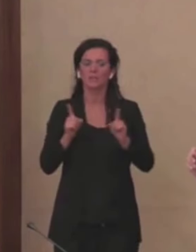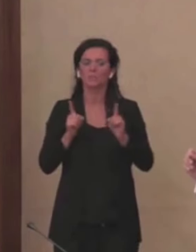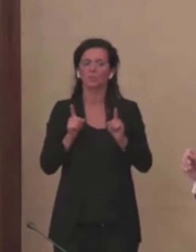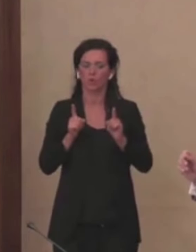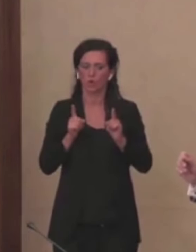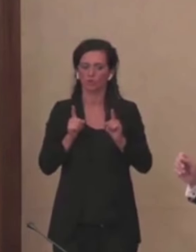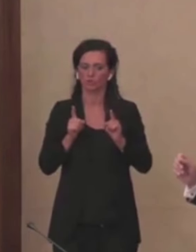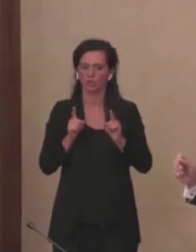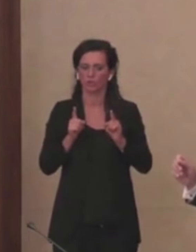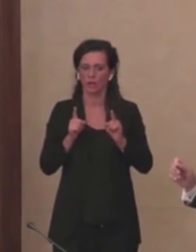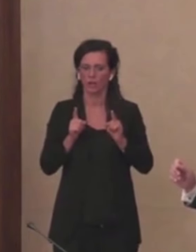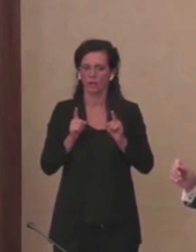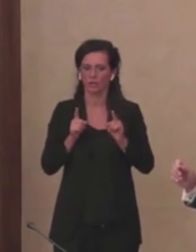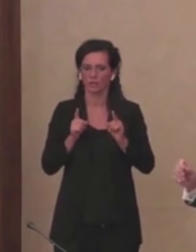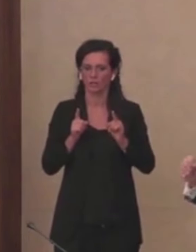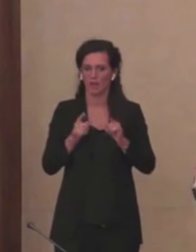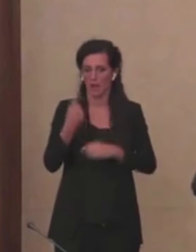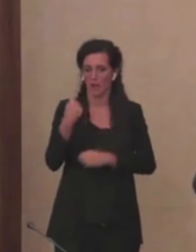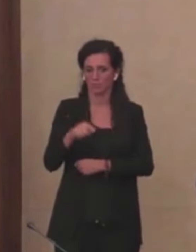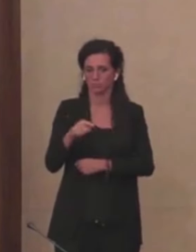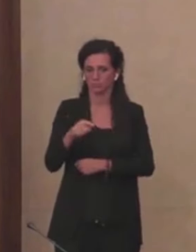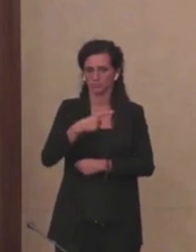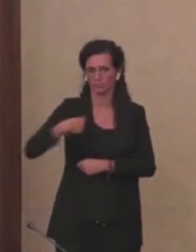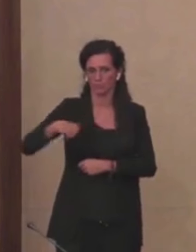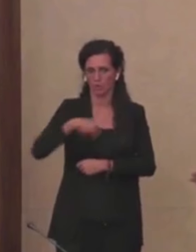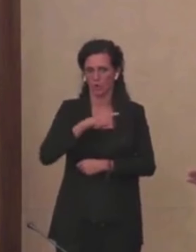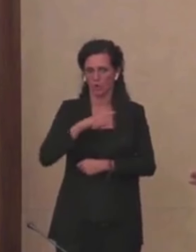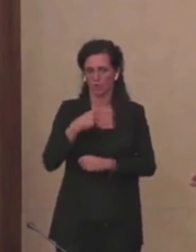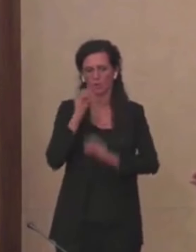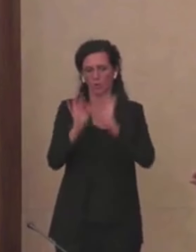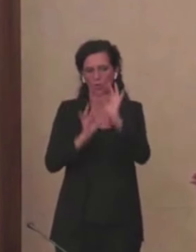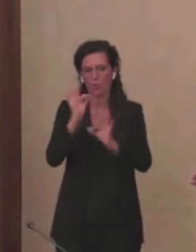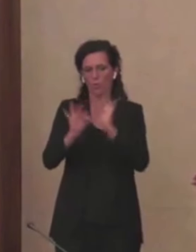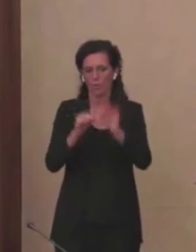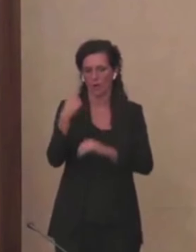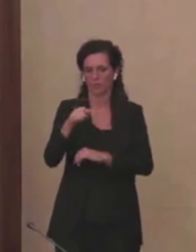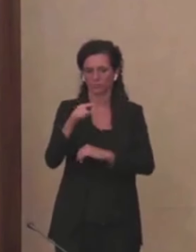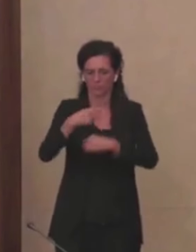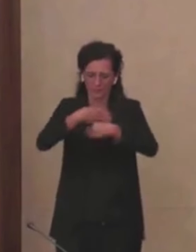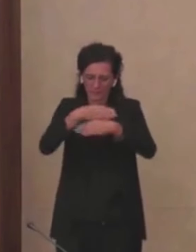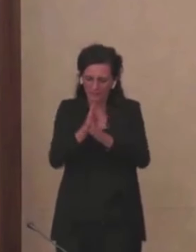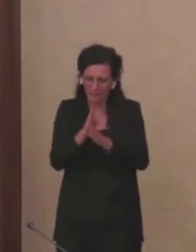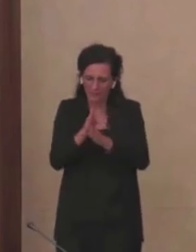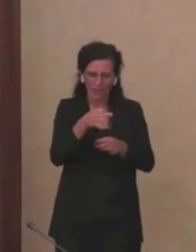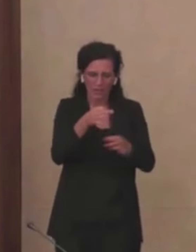the S1 protein, and we did whole